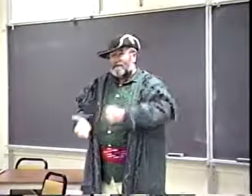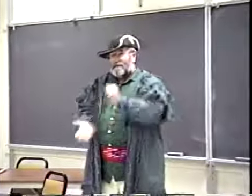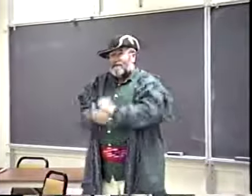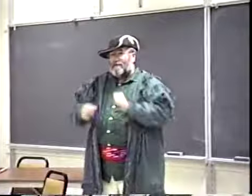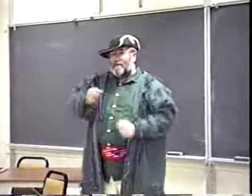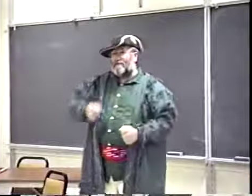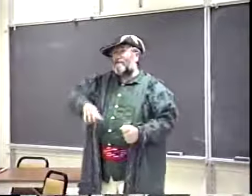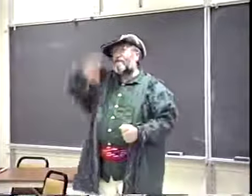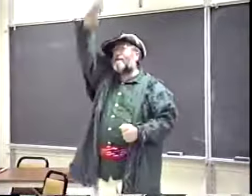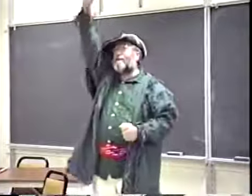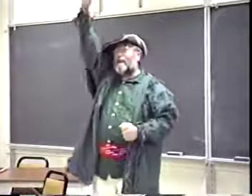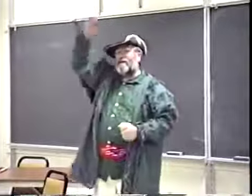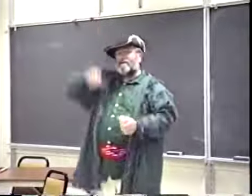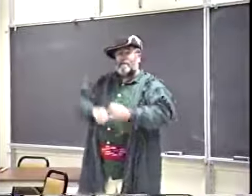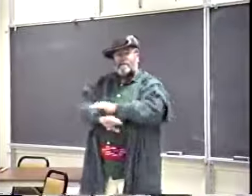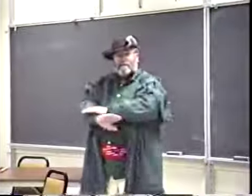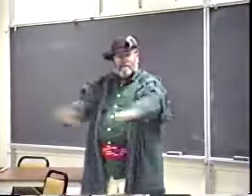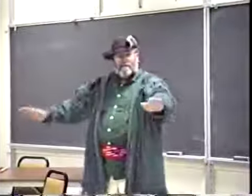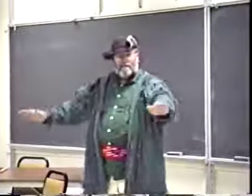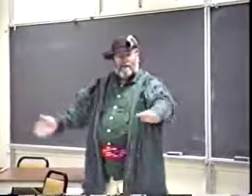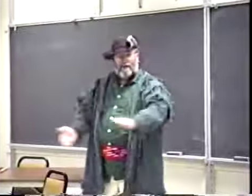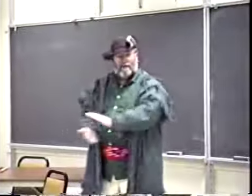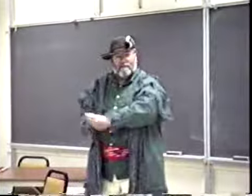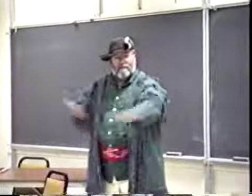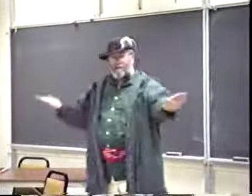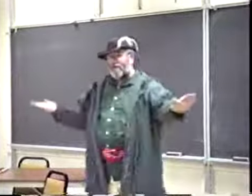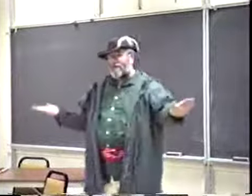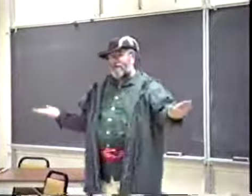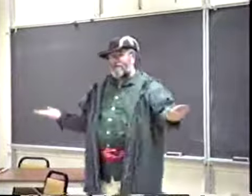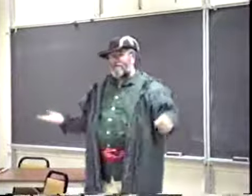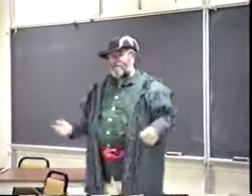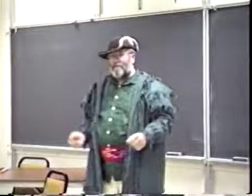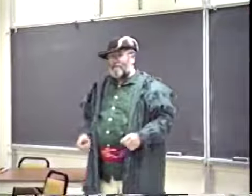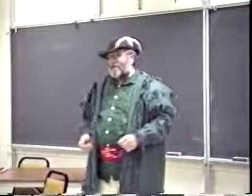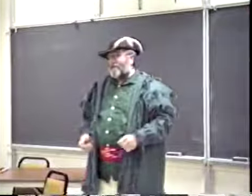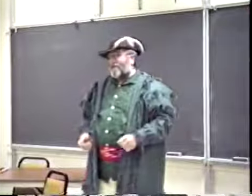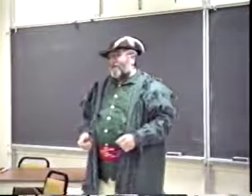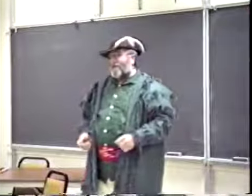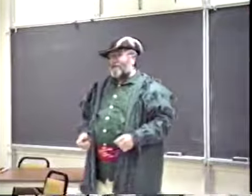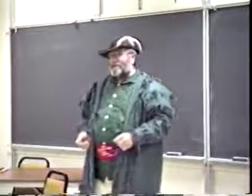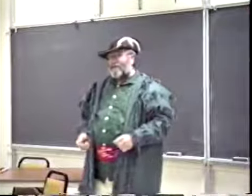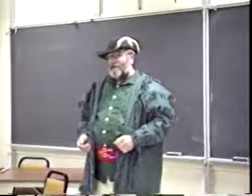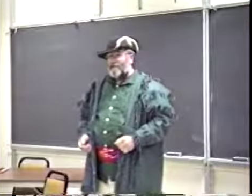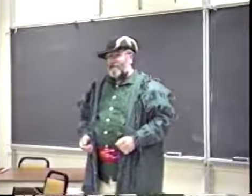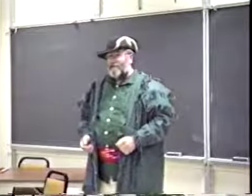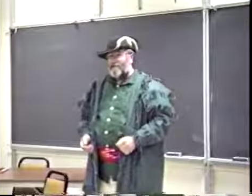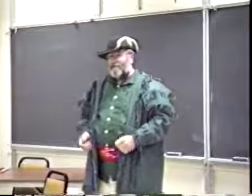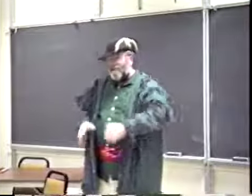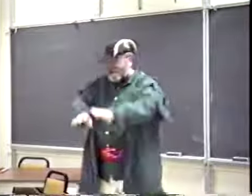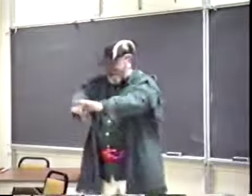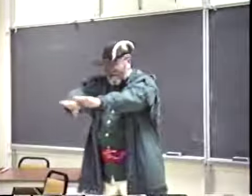The mountain, gone, no more. All that is left is an